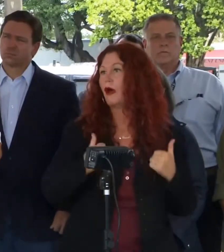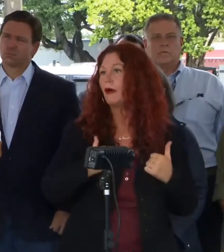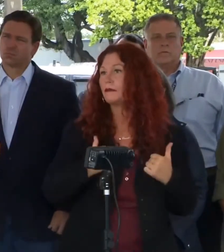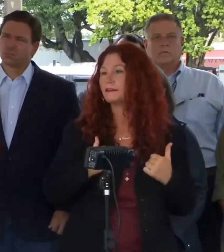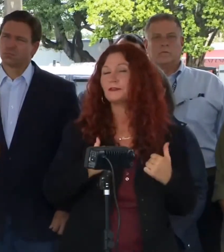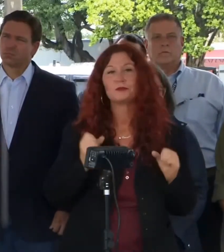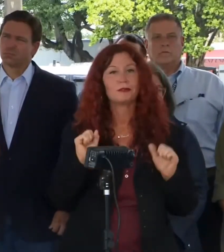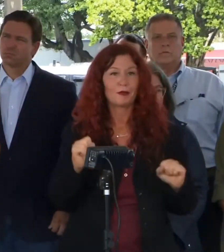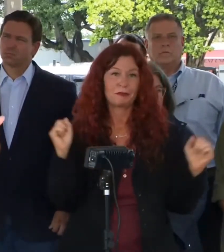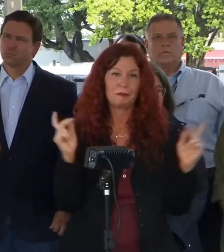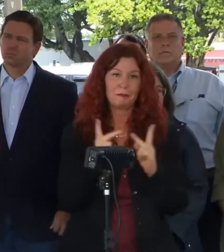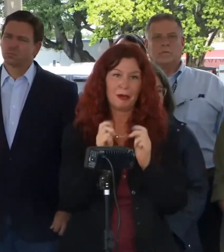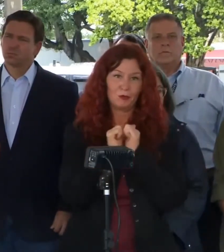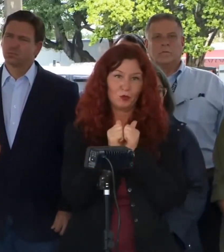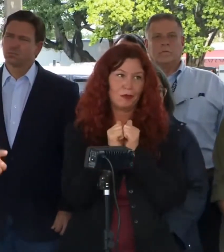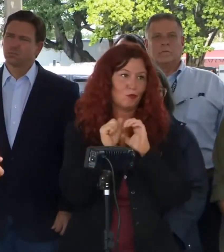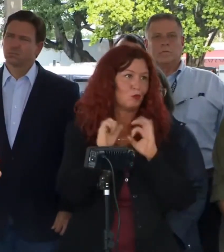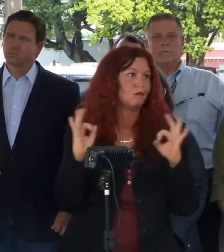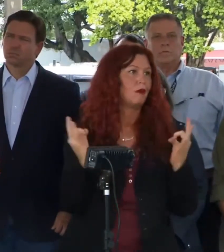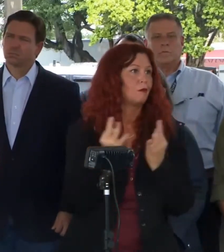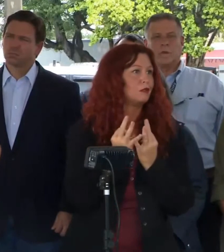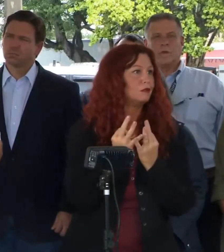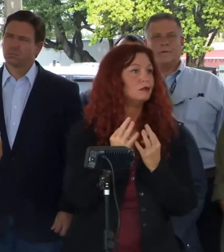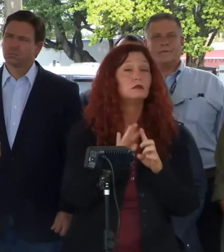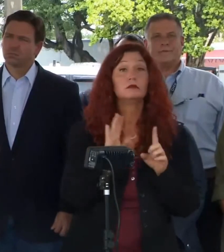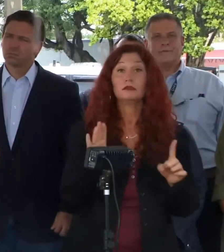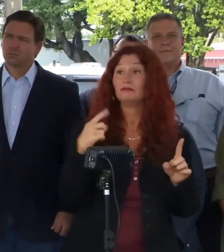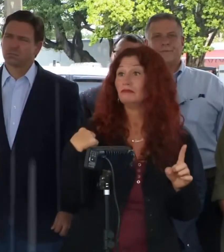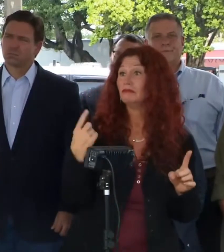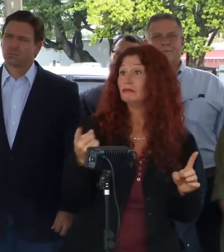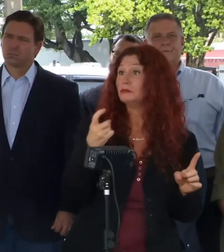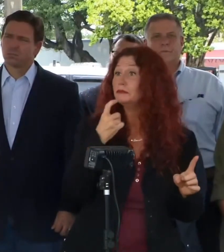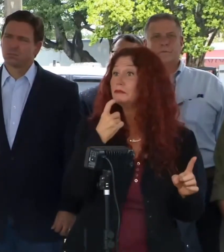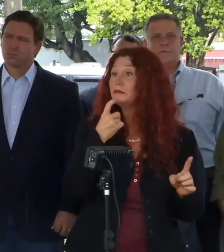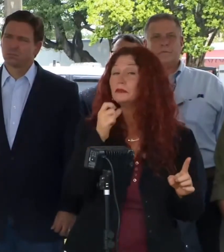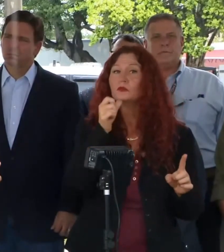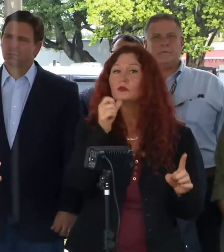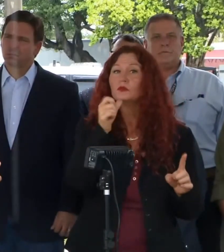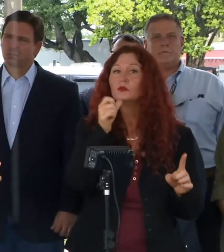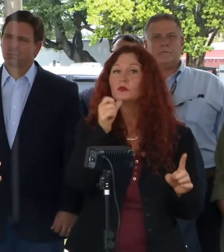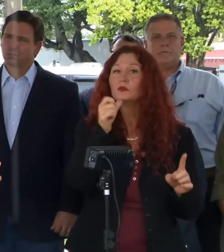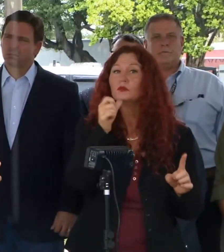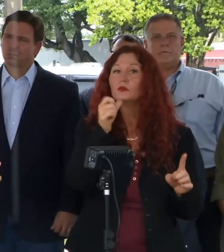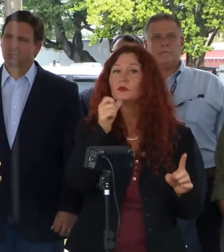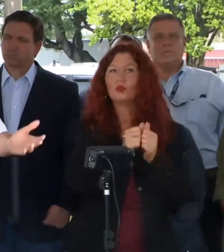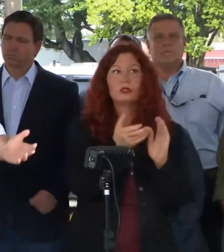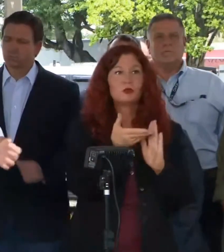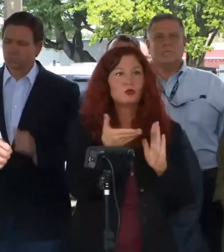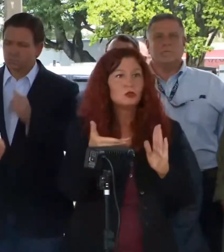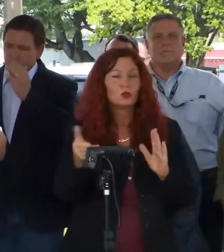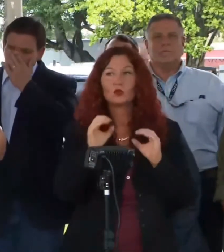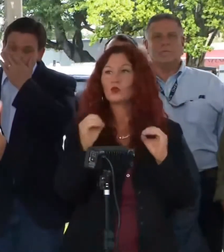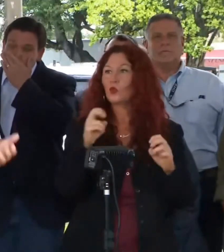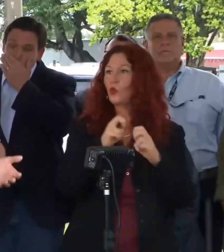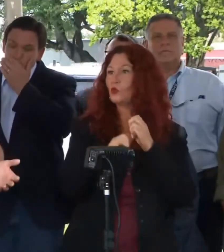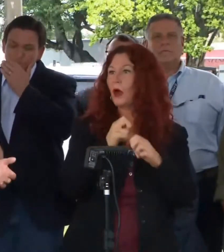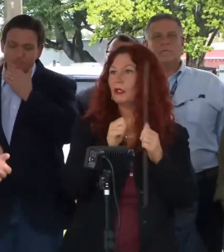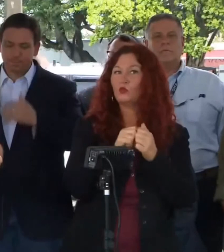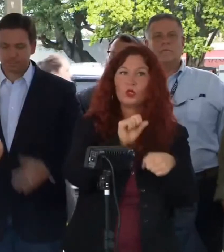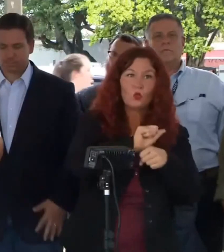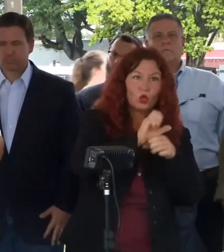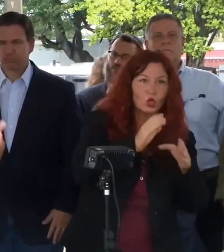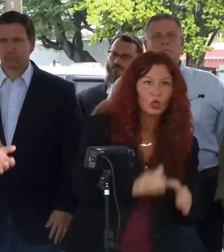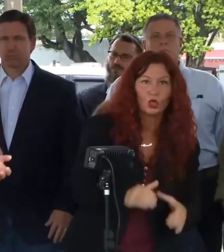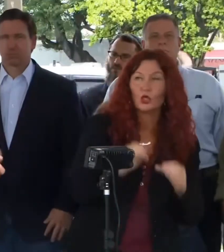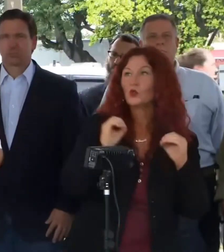We have all the resources we want. I've been saying this since the beginning. We don't have a resource problem. We have a luck problem. And as you know, we just got dumped